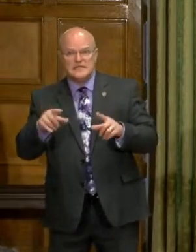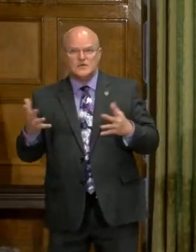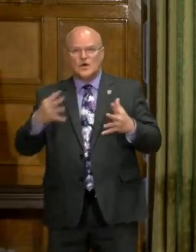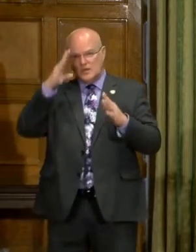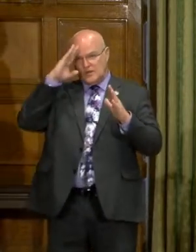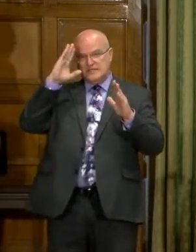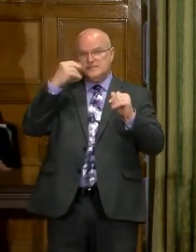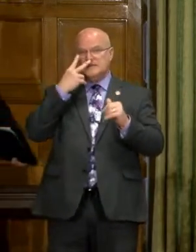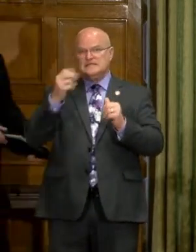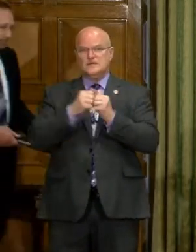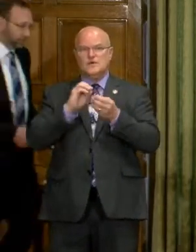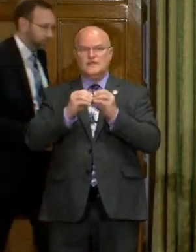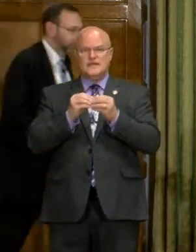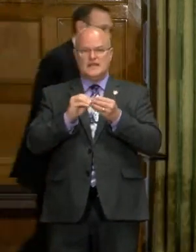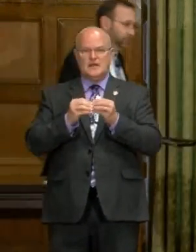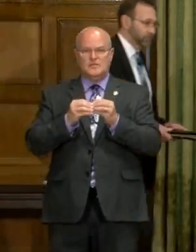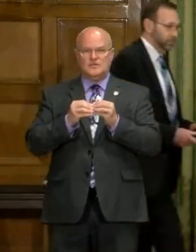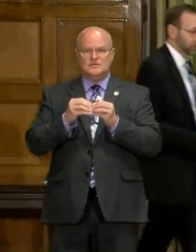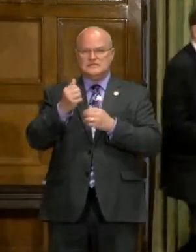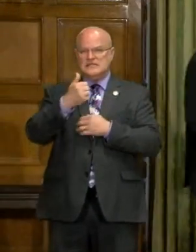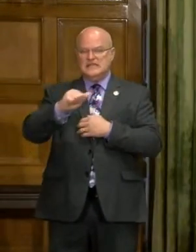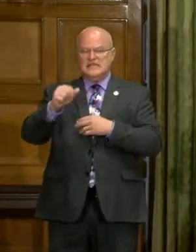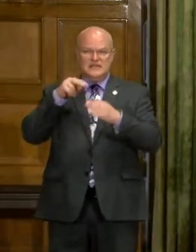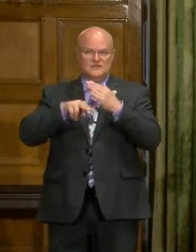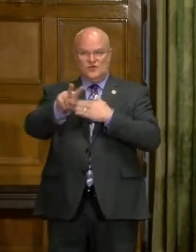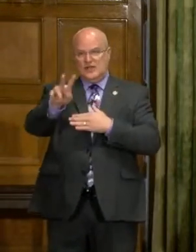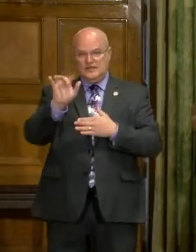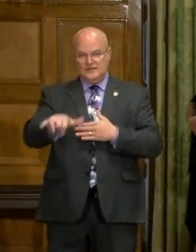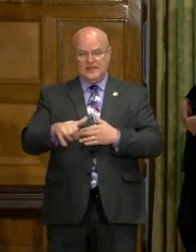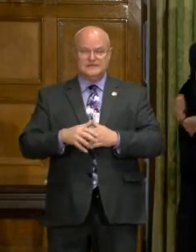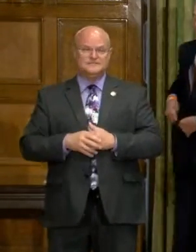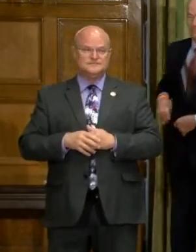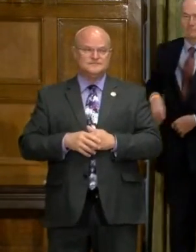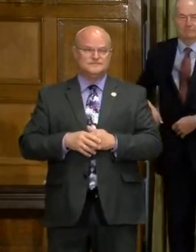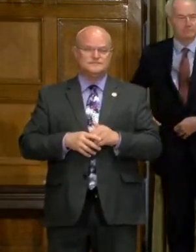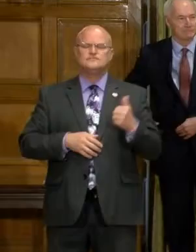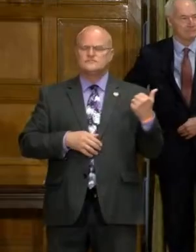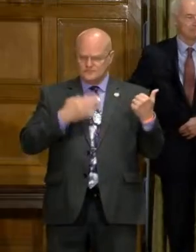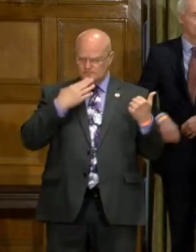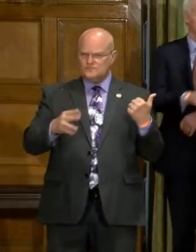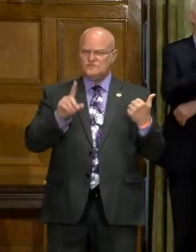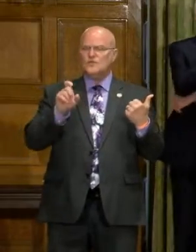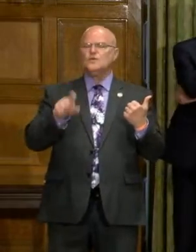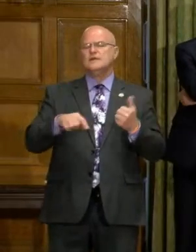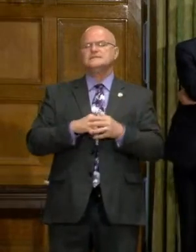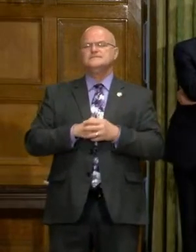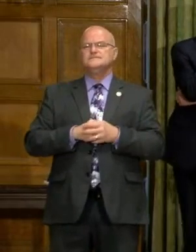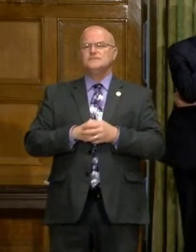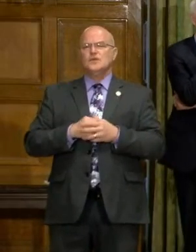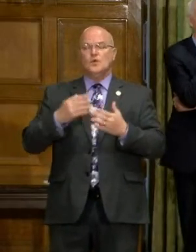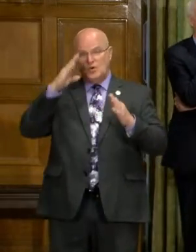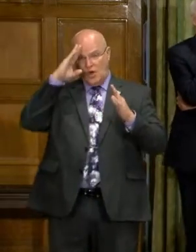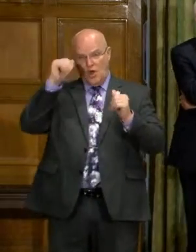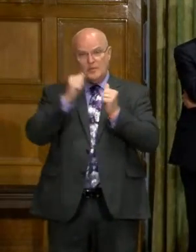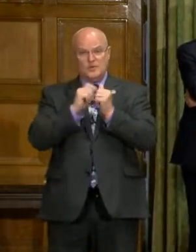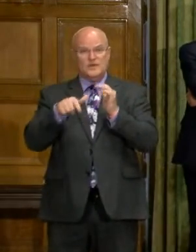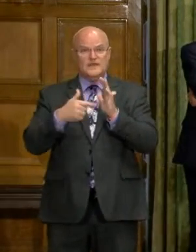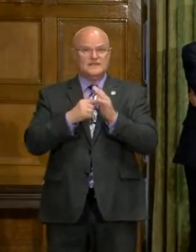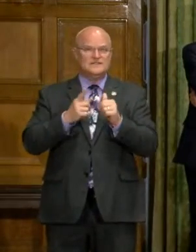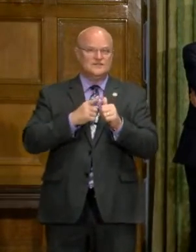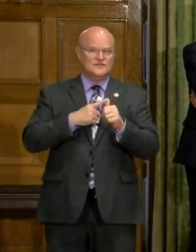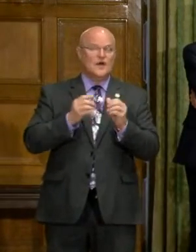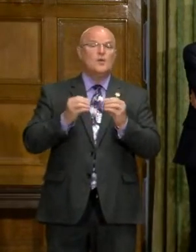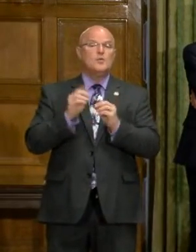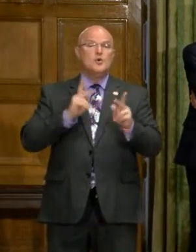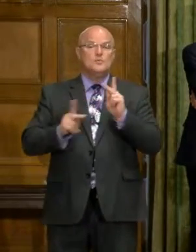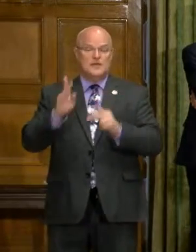what do we expect to see with the numbers, or is there any forecasting for those? Very good. What we're hoping with this is, first of